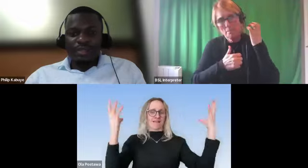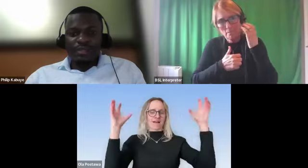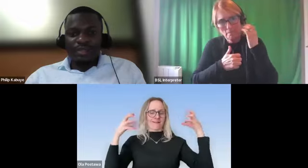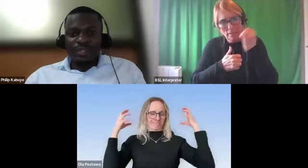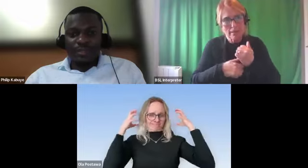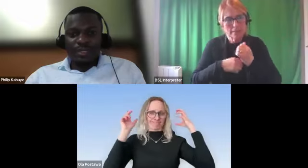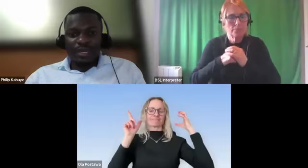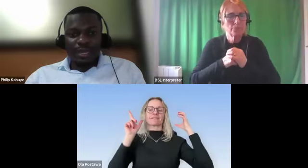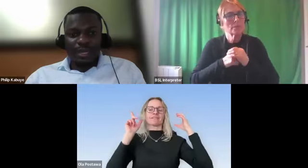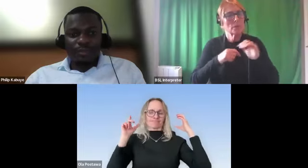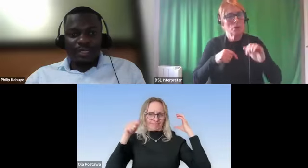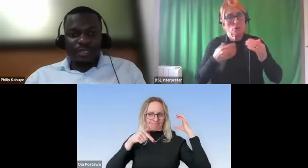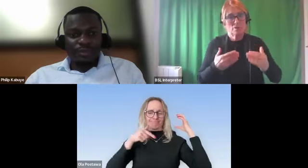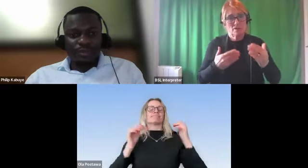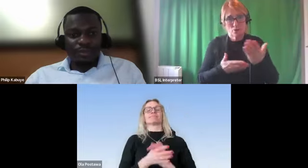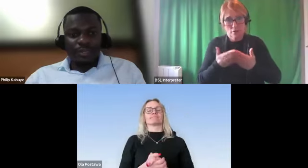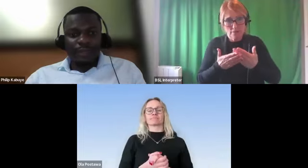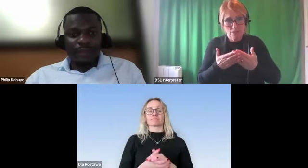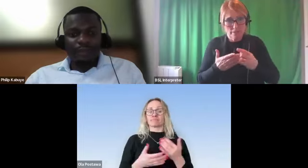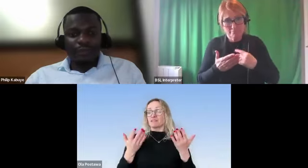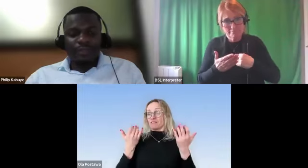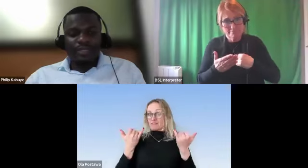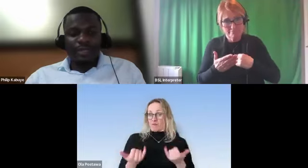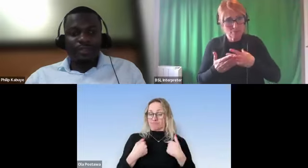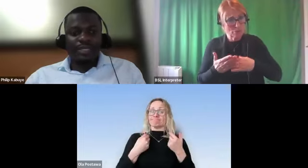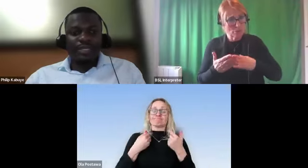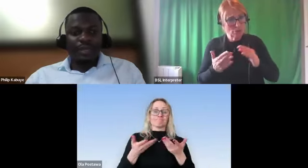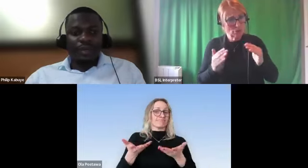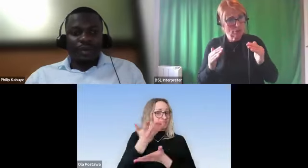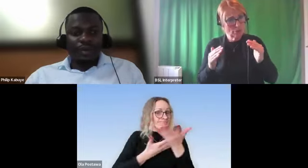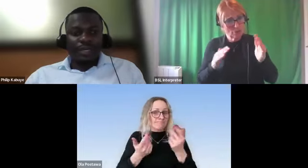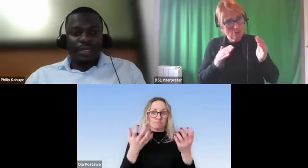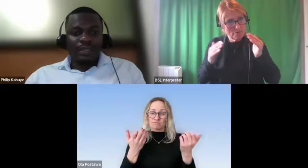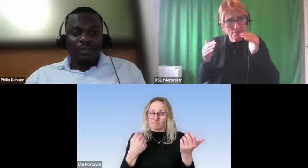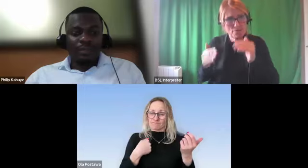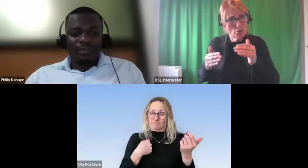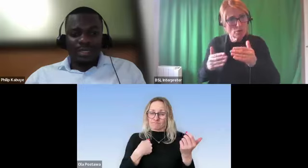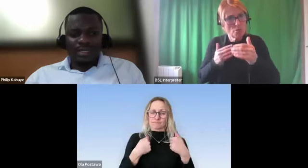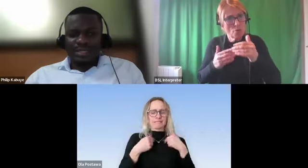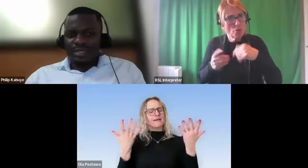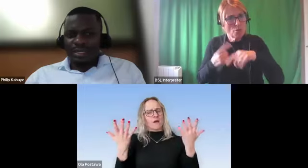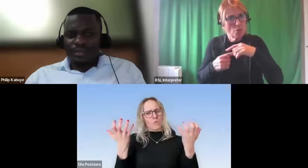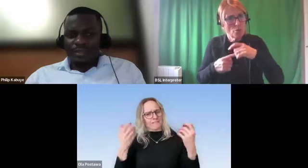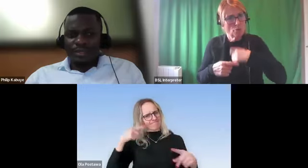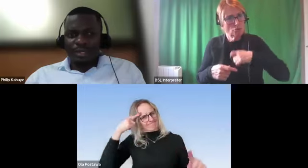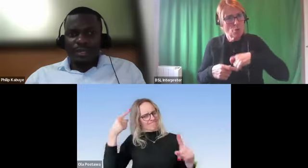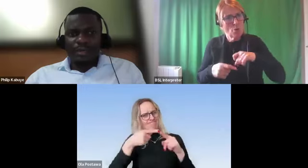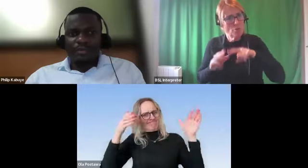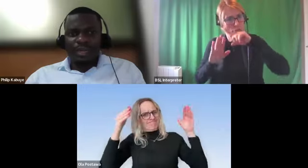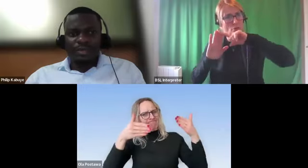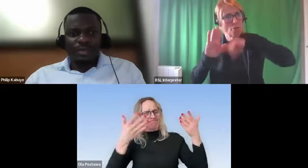In today's conversation, I wanted to focus a bit on the role of the